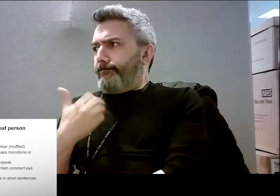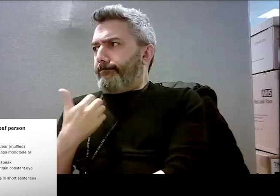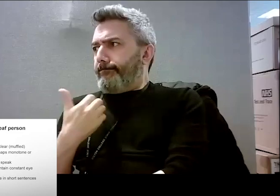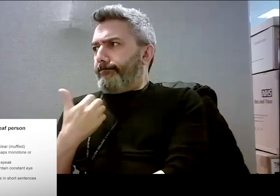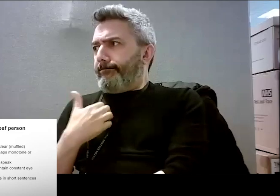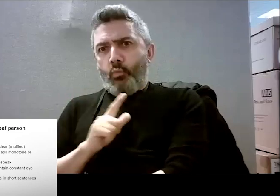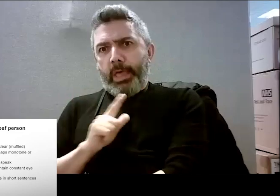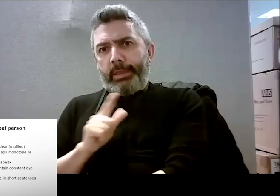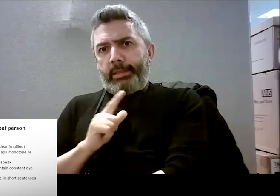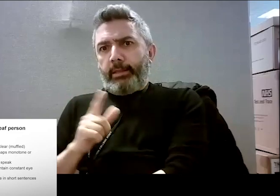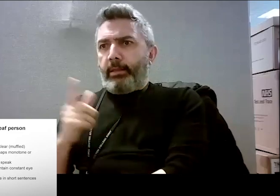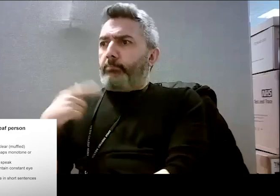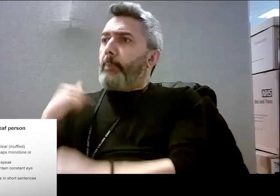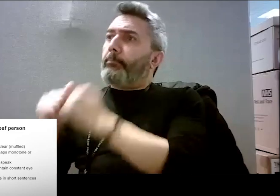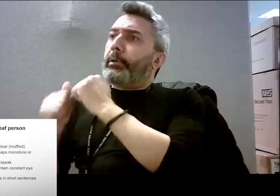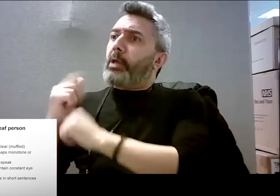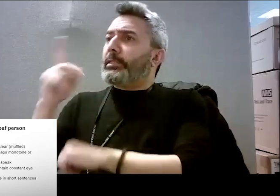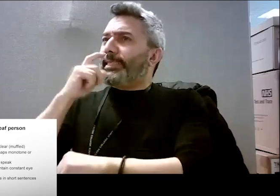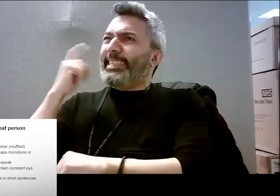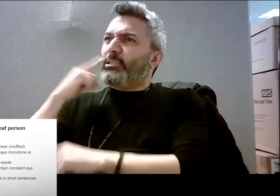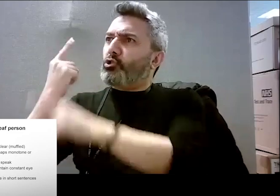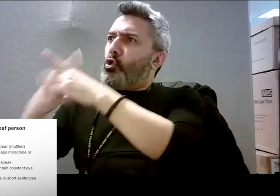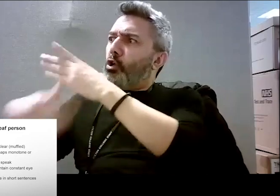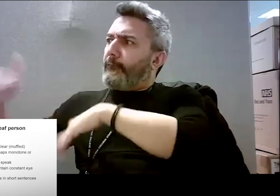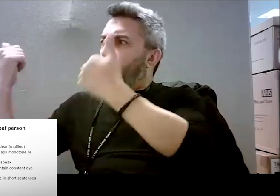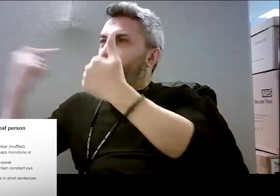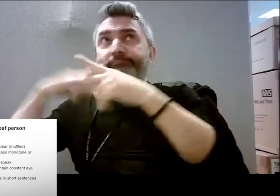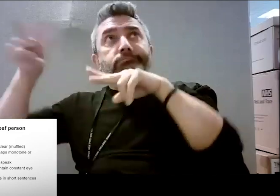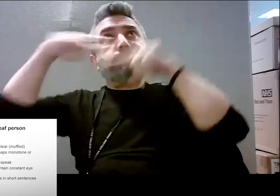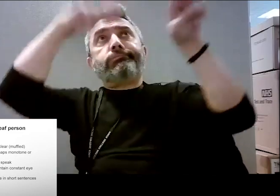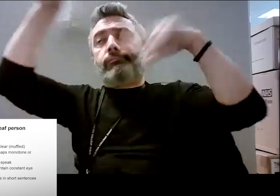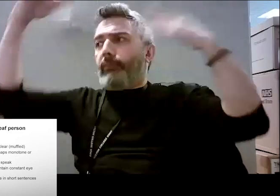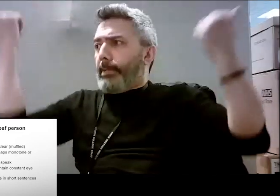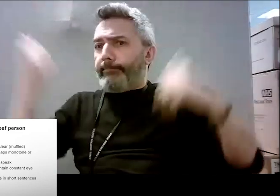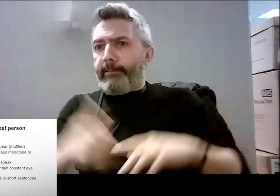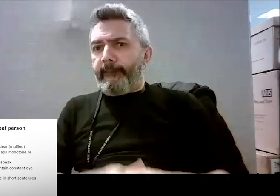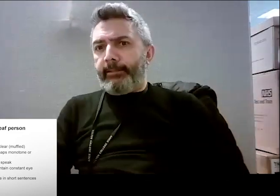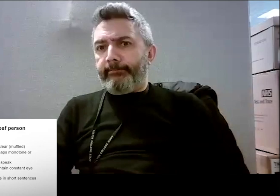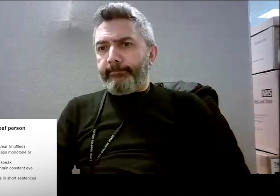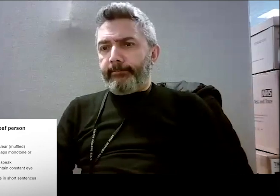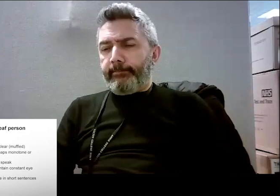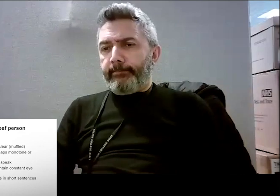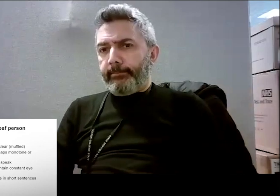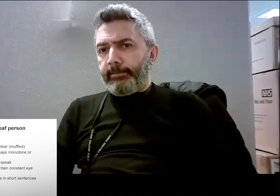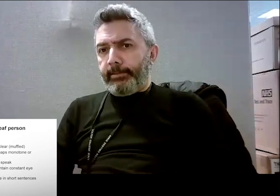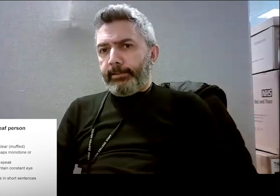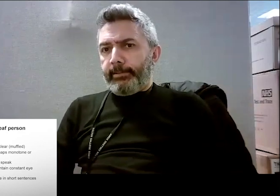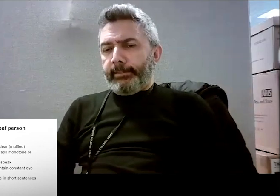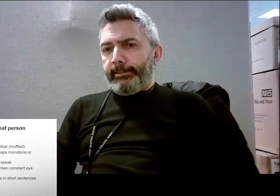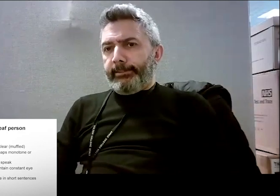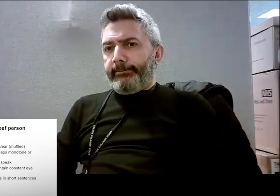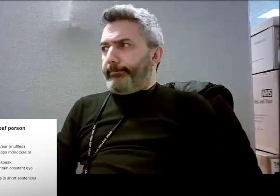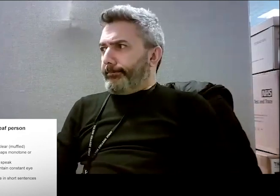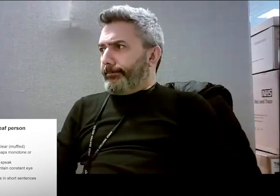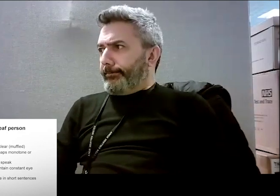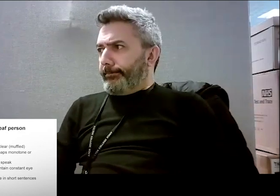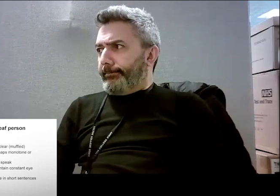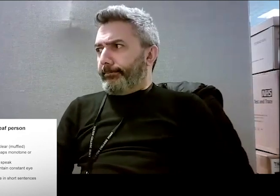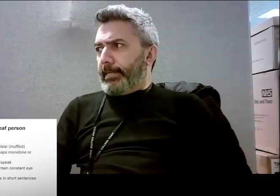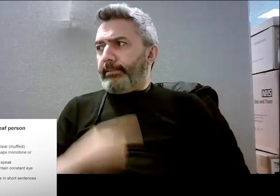very agitated with this. Like, why am I being told? My brothers and my sisters got instant access to what was going on in the house, and I was being told